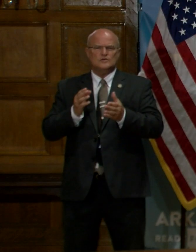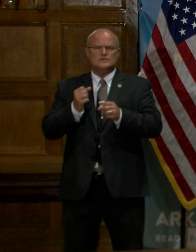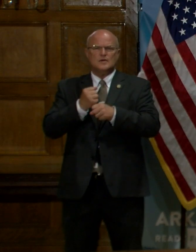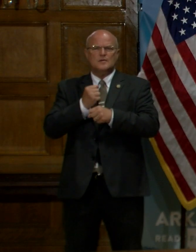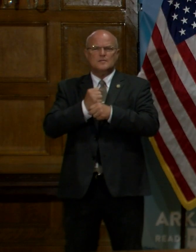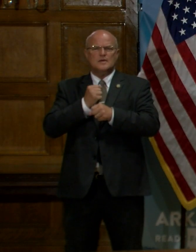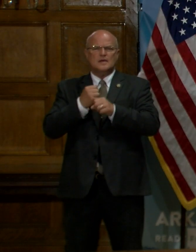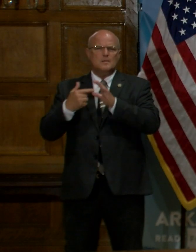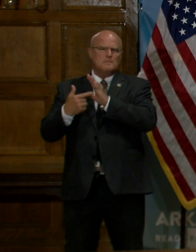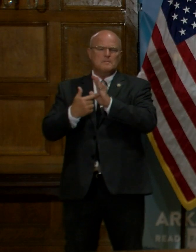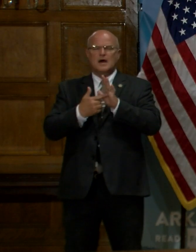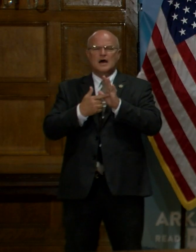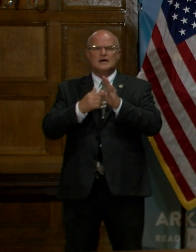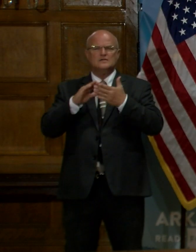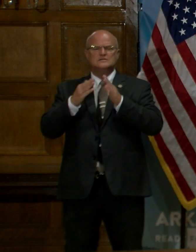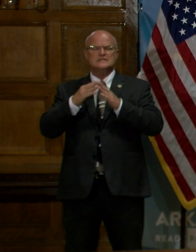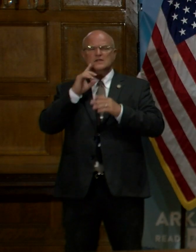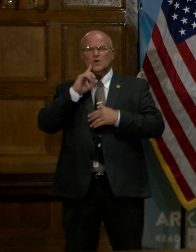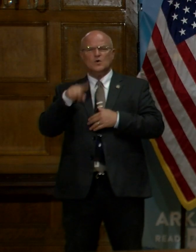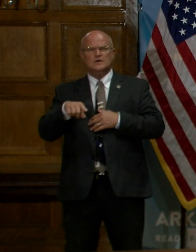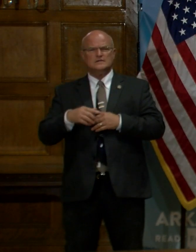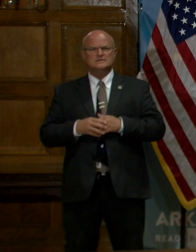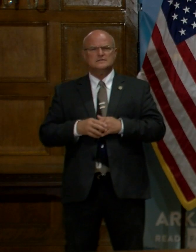of a model city ordinance for mask wearing?